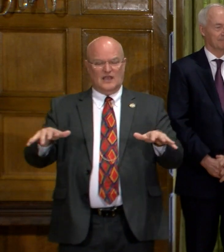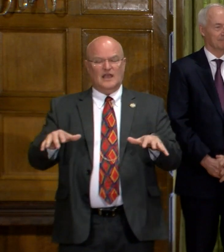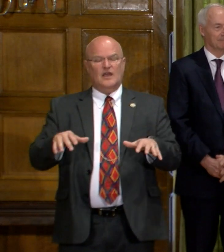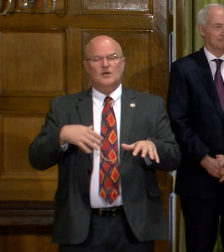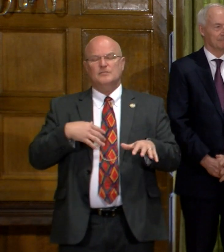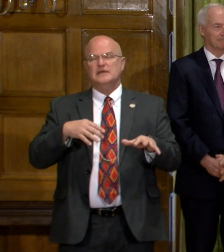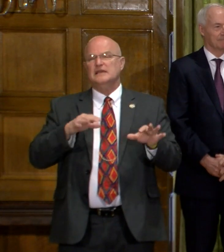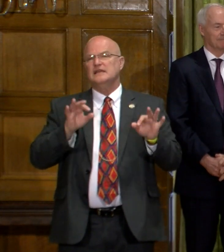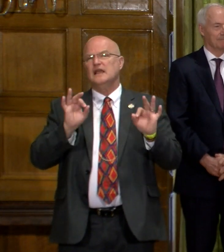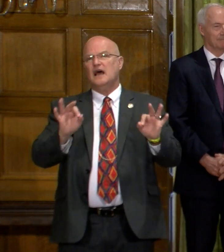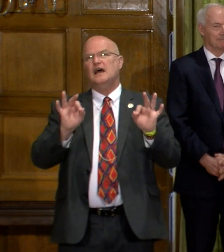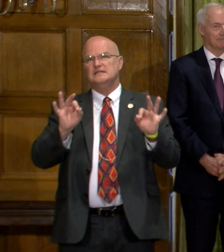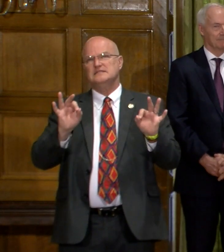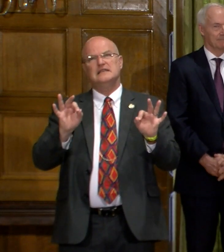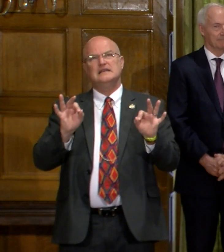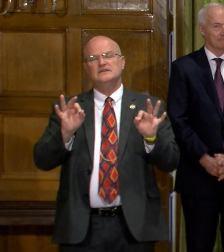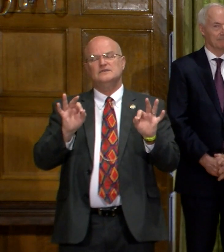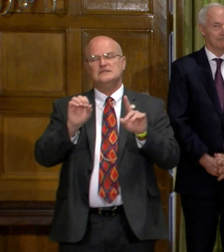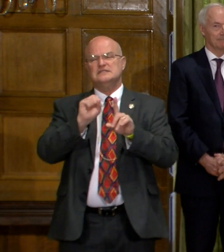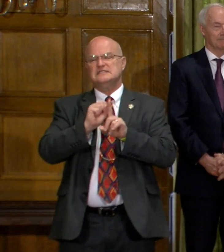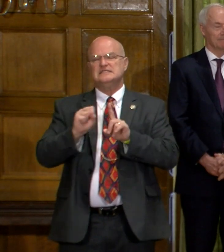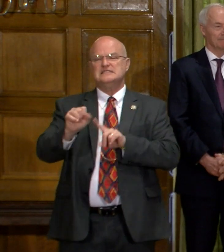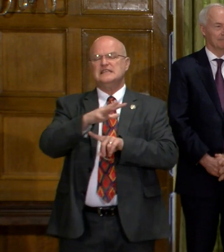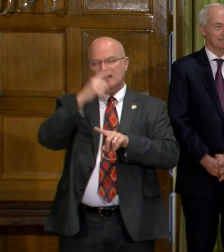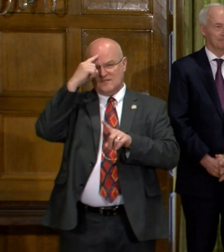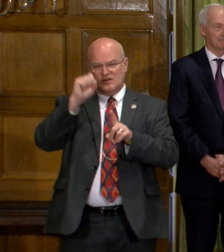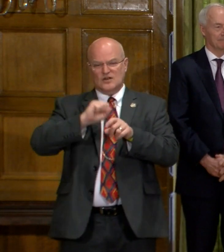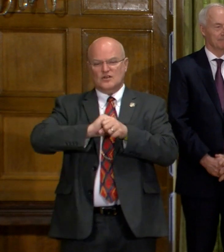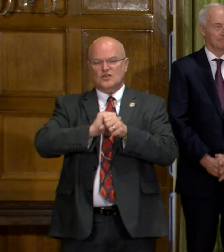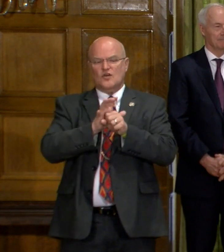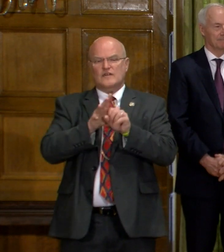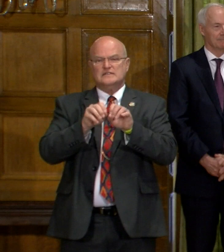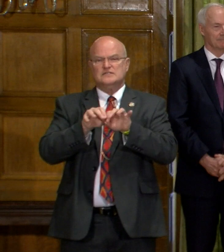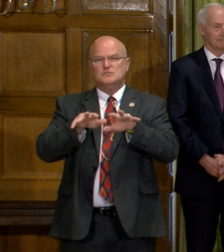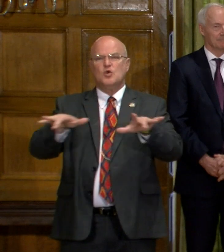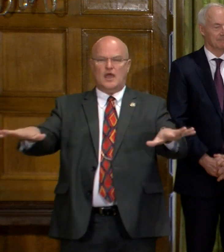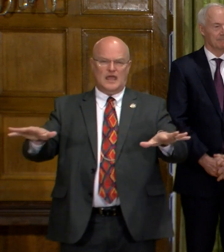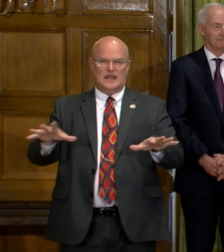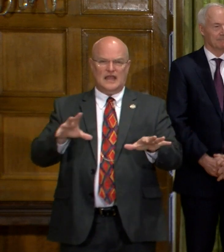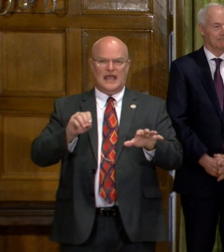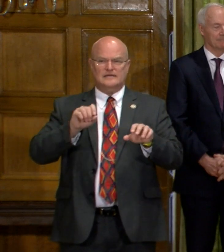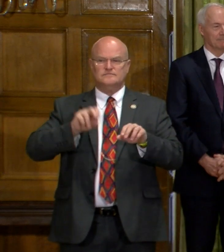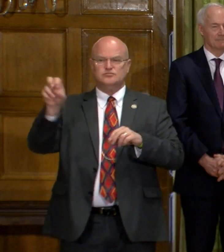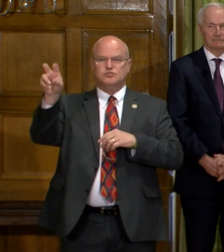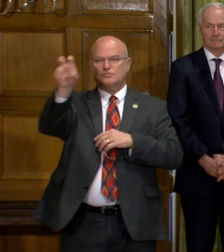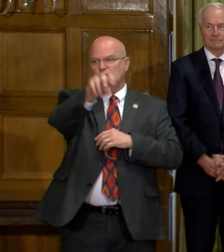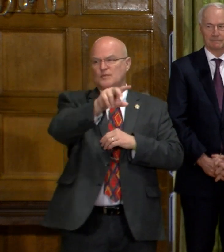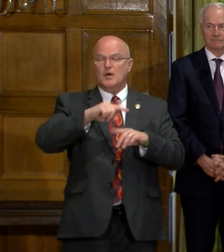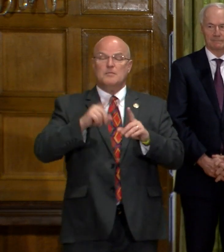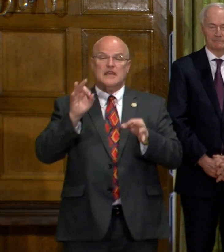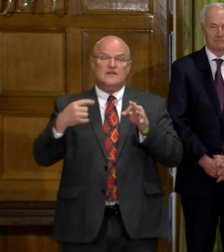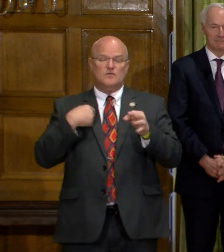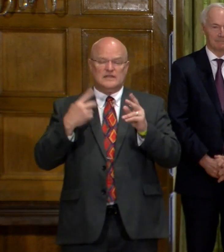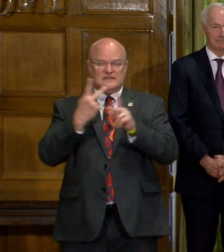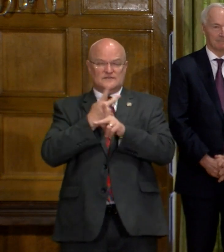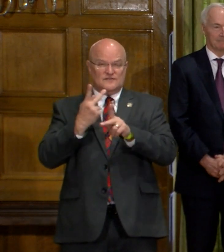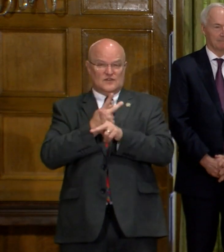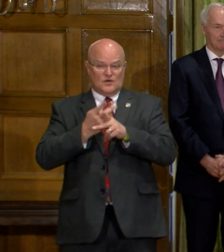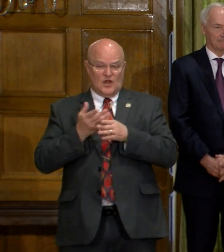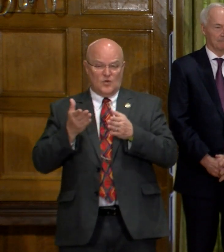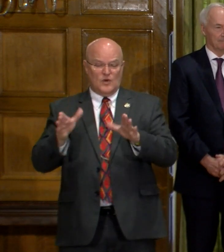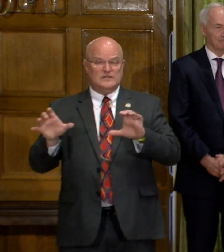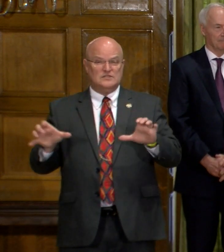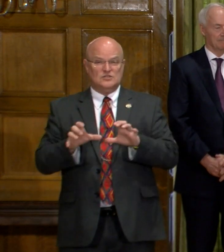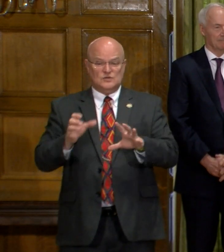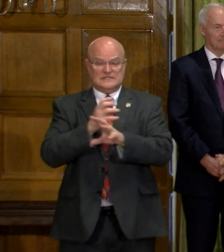be an ideal setting for COVID-19 to spread and disseminate. But if we can figure out